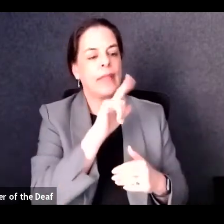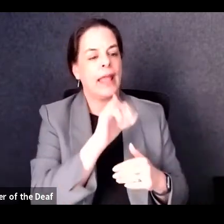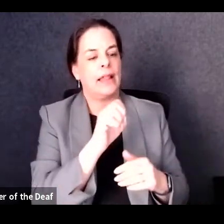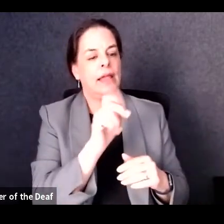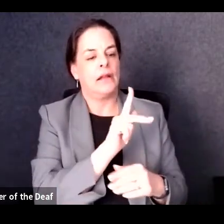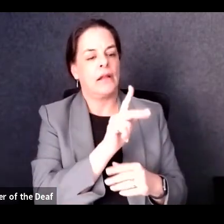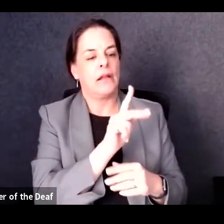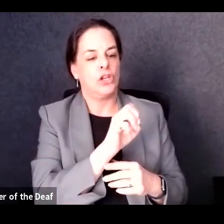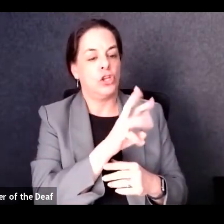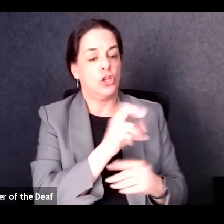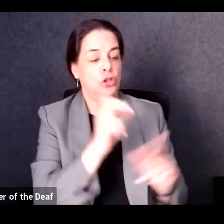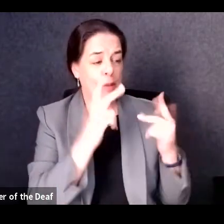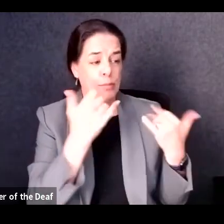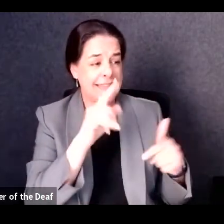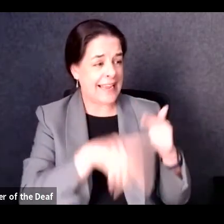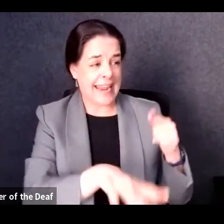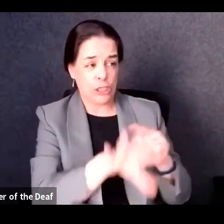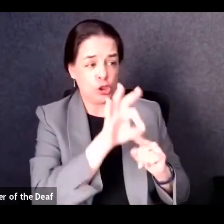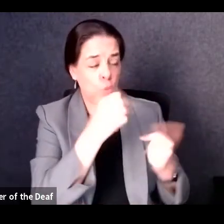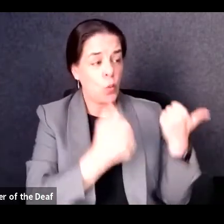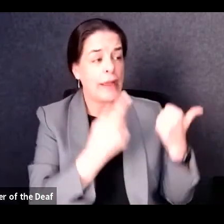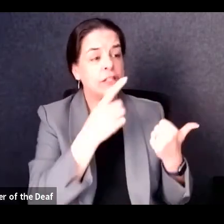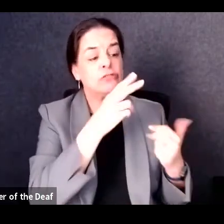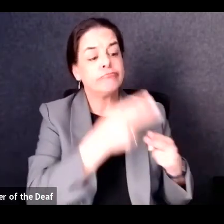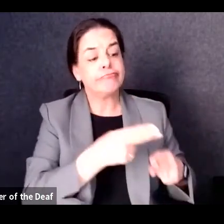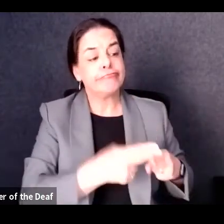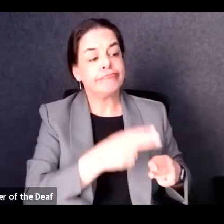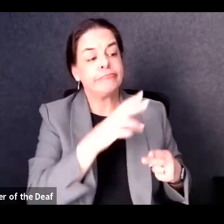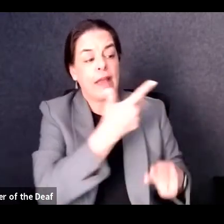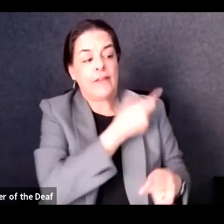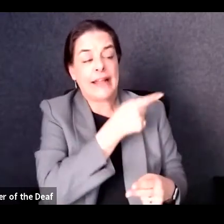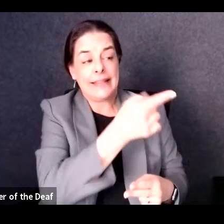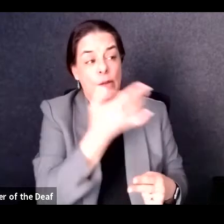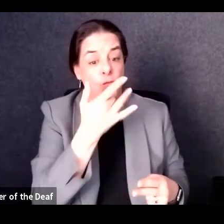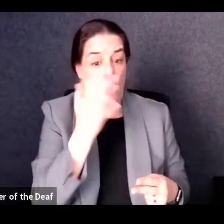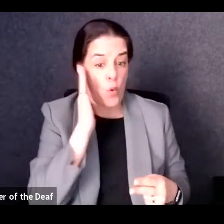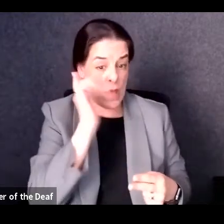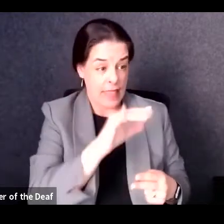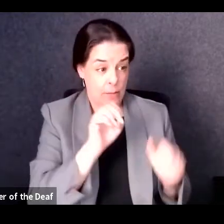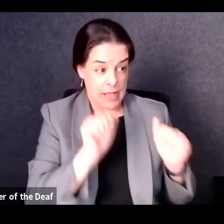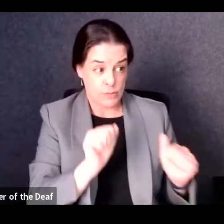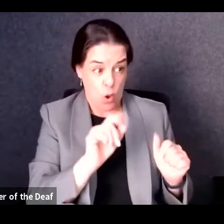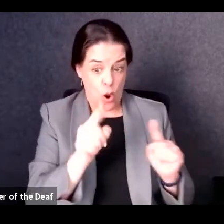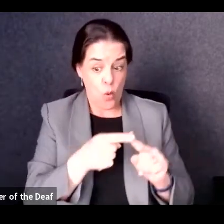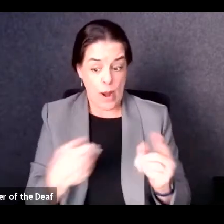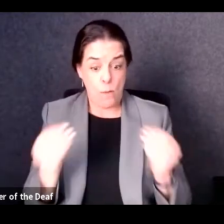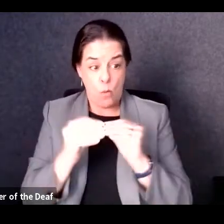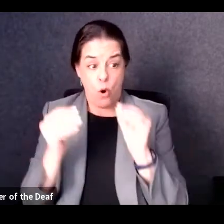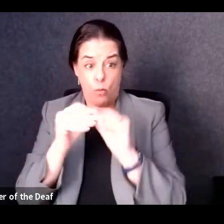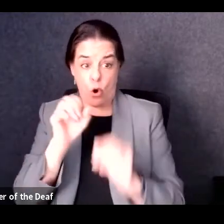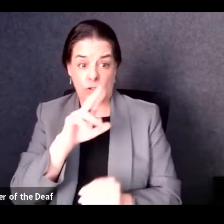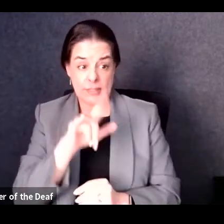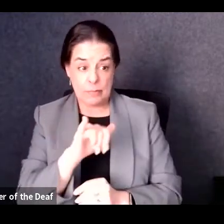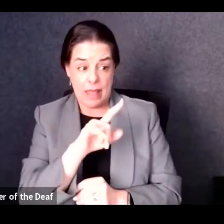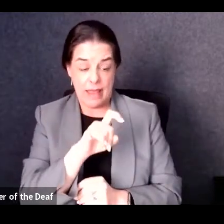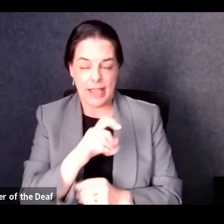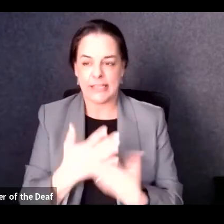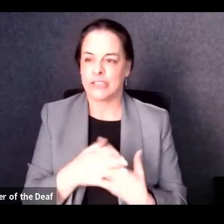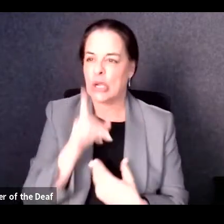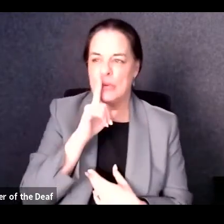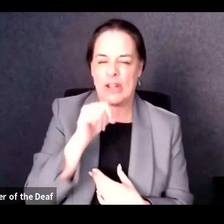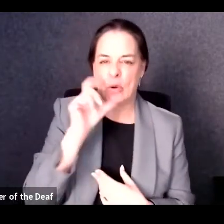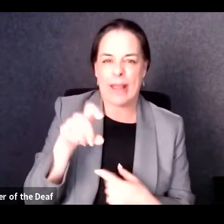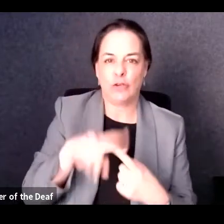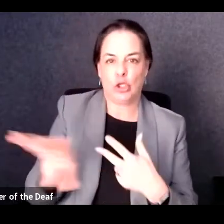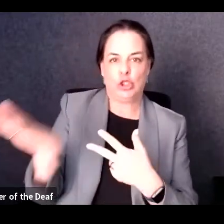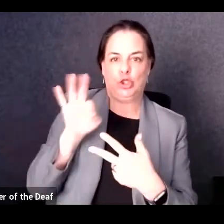able to choose which vaccine they prefer? And do you think this will be a possibility as supply increases? There's really no need to choose a